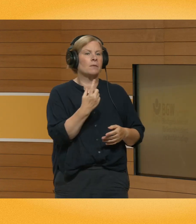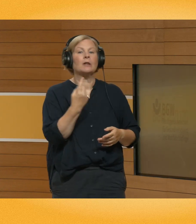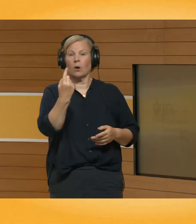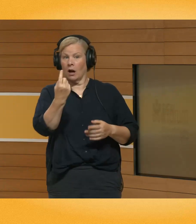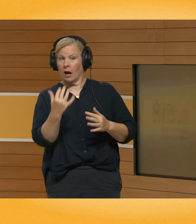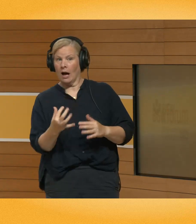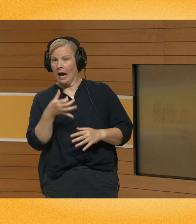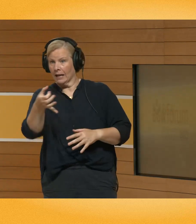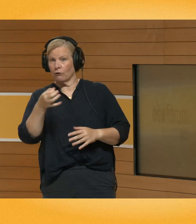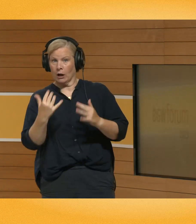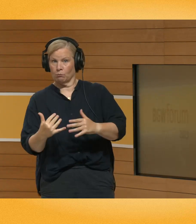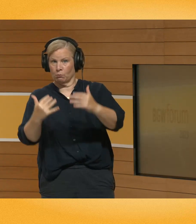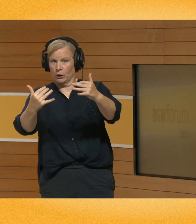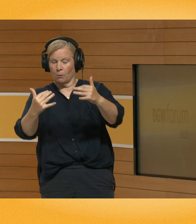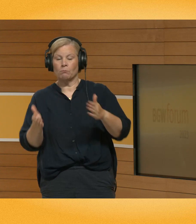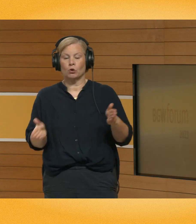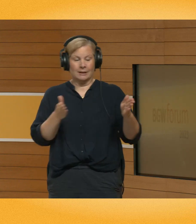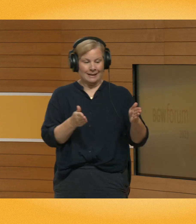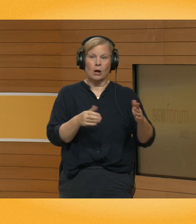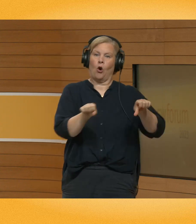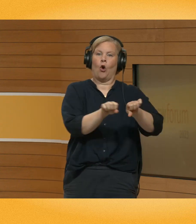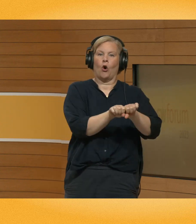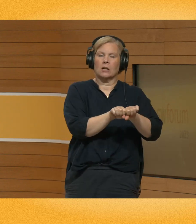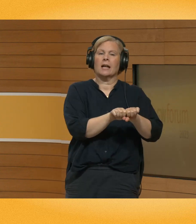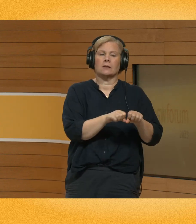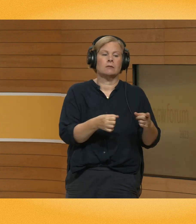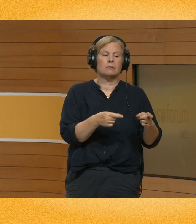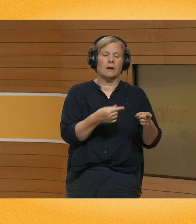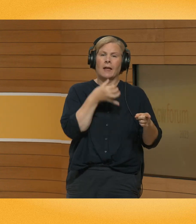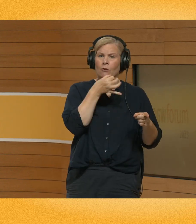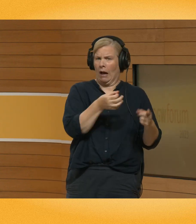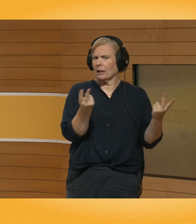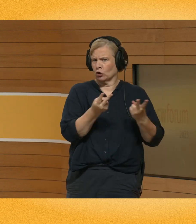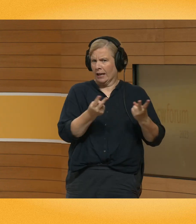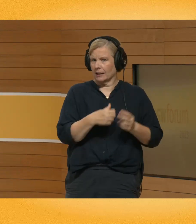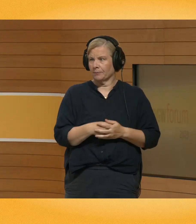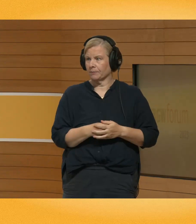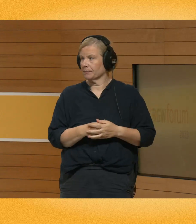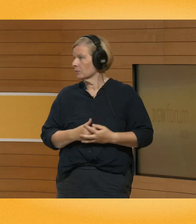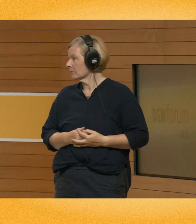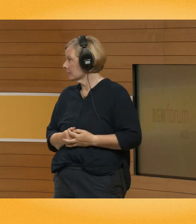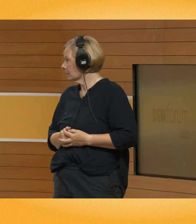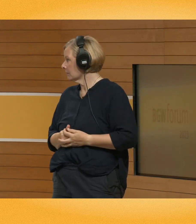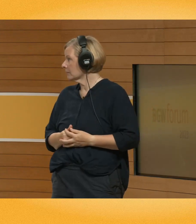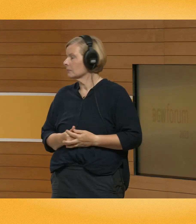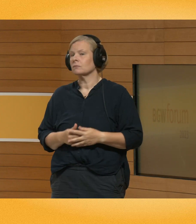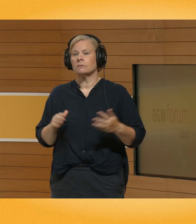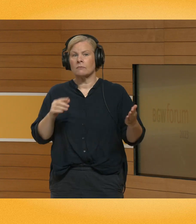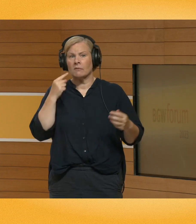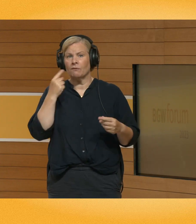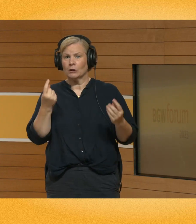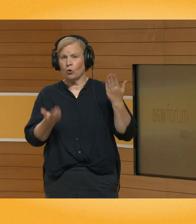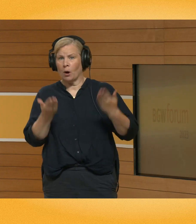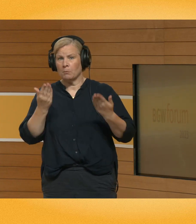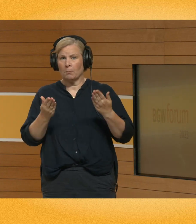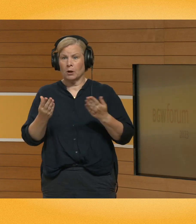similar direction. I don't know if you guys know, is there a follow-up project? So someone already asked, how can